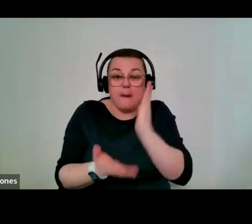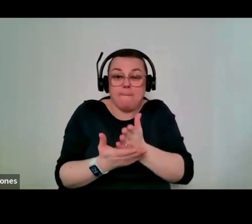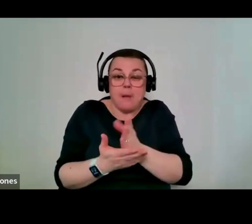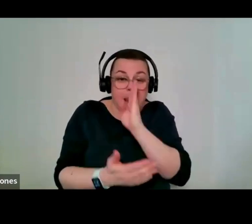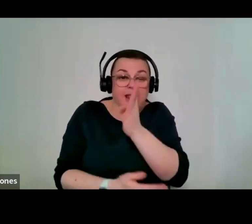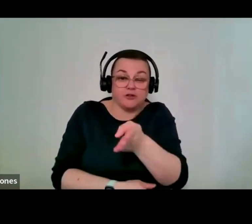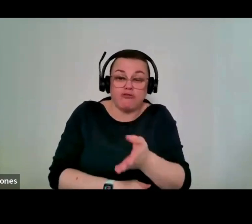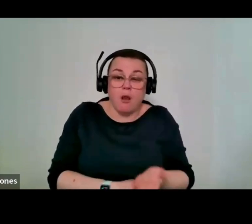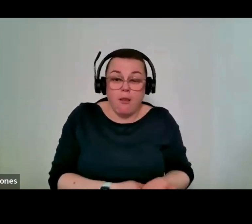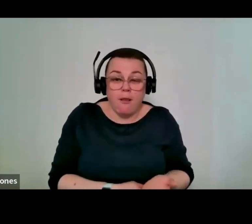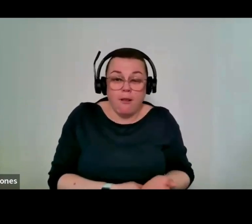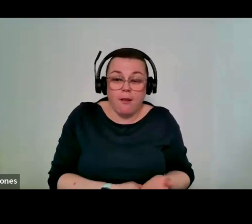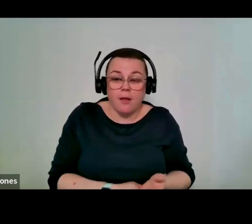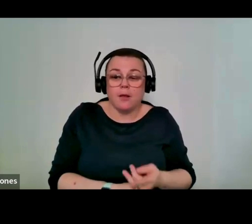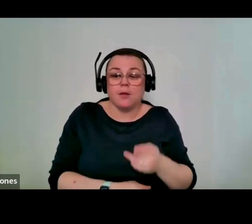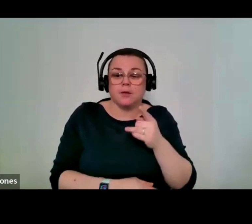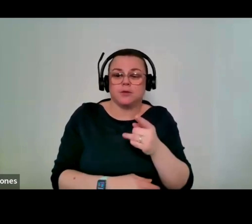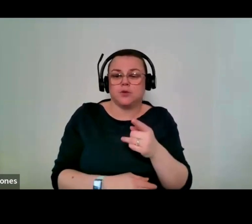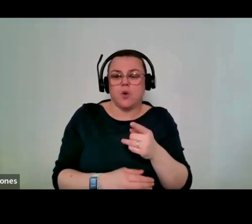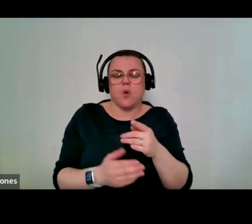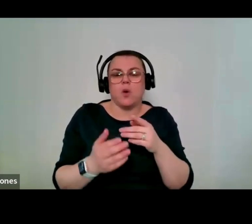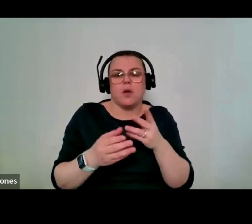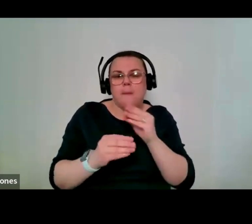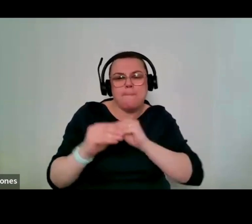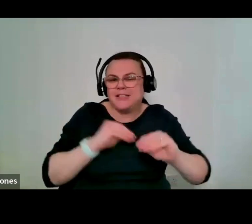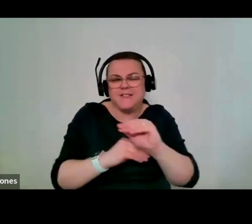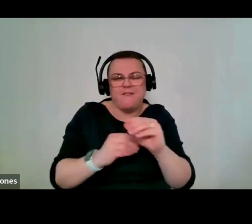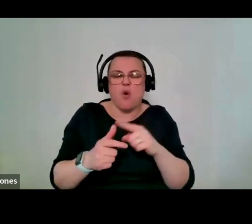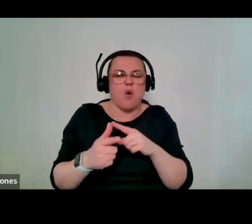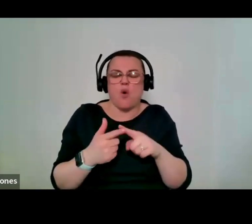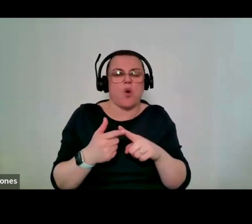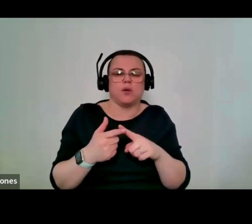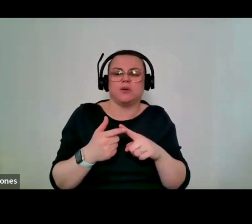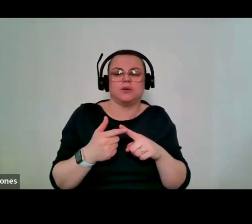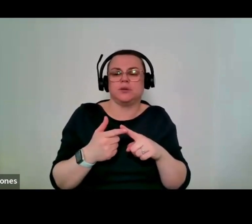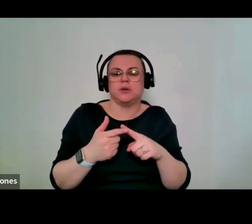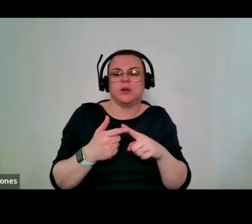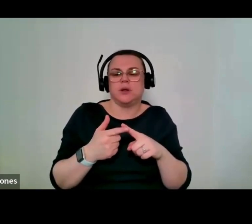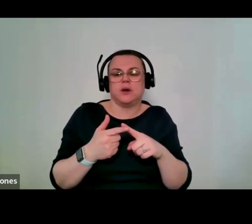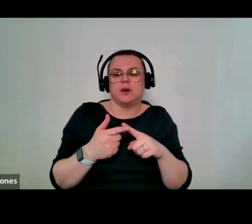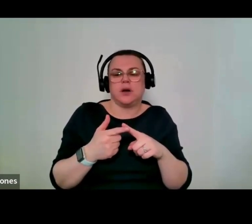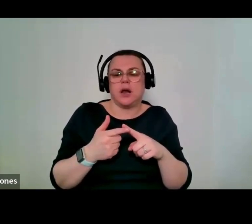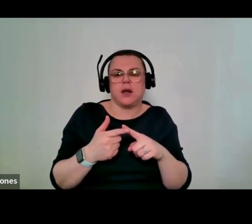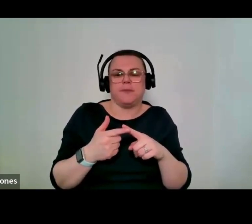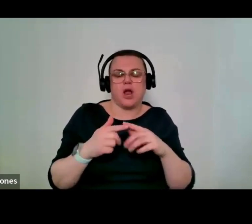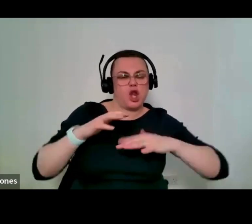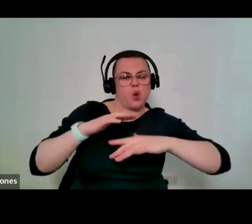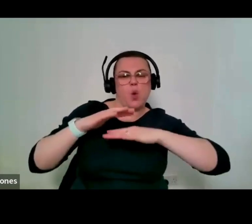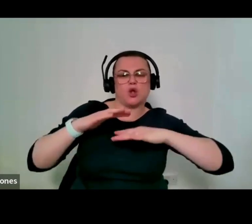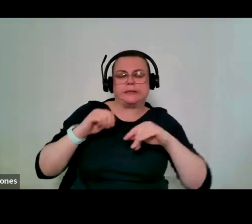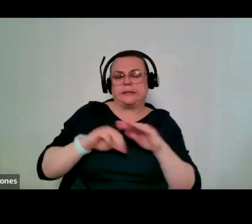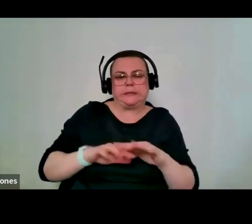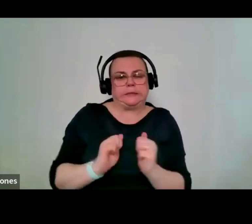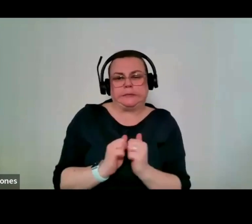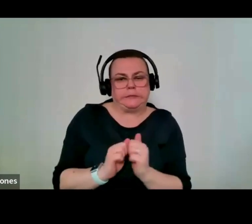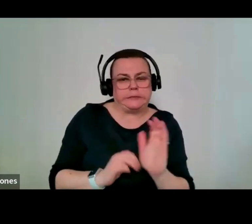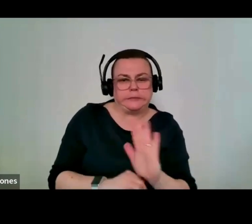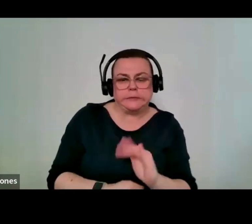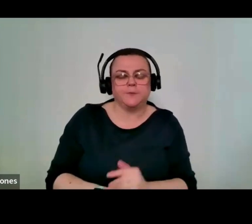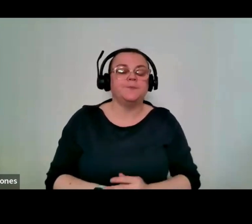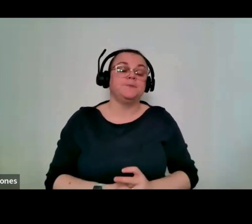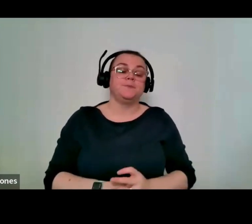So avoid things like metaphors and that look at nuances.